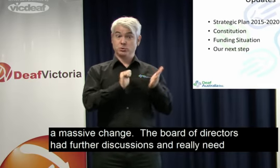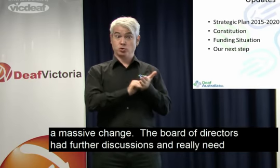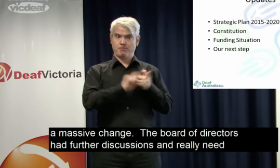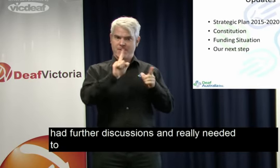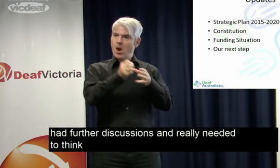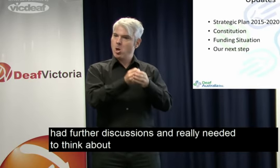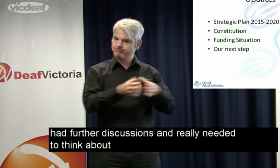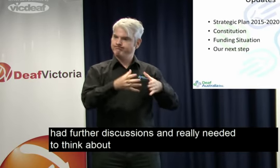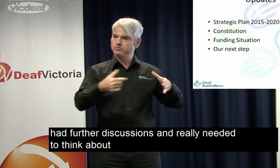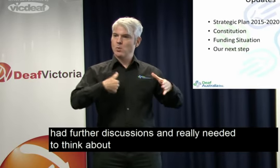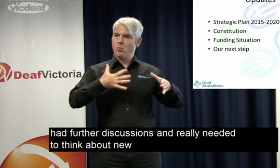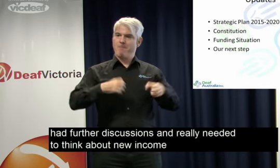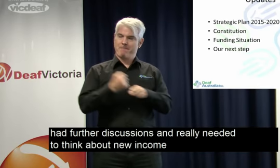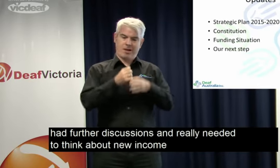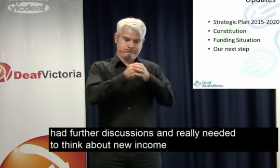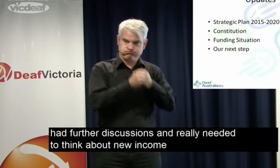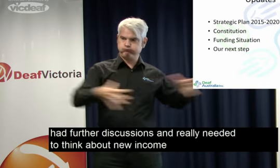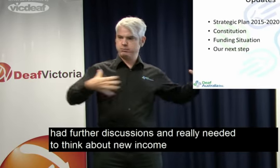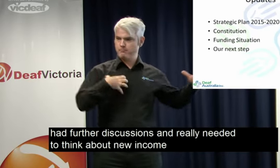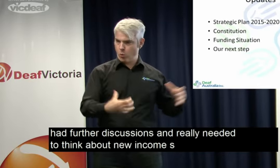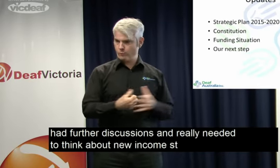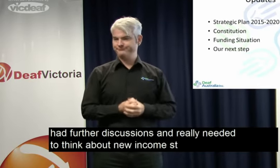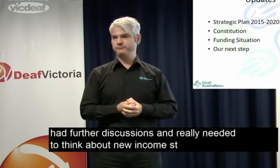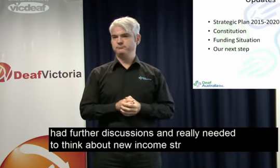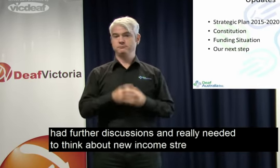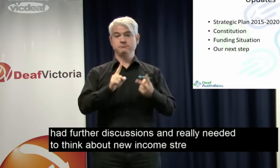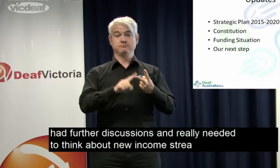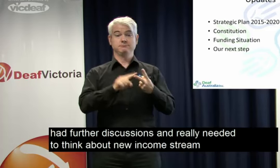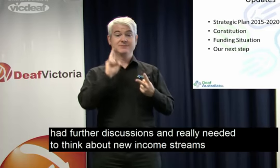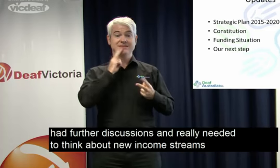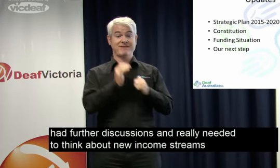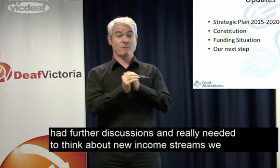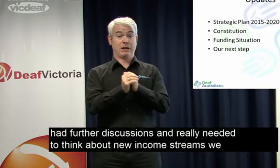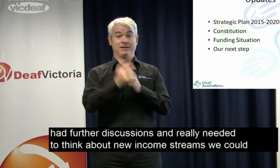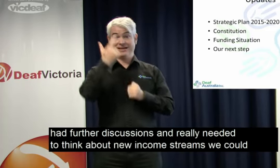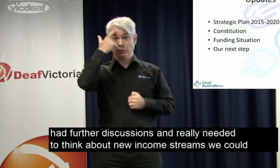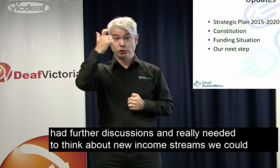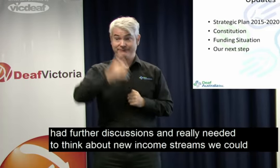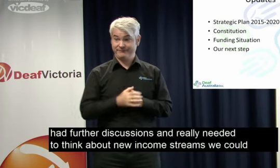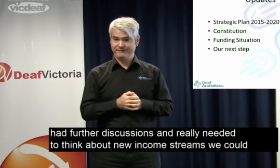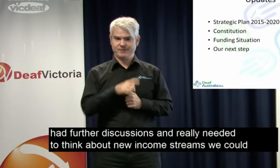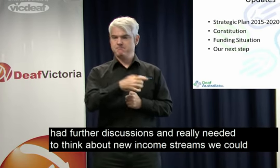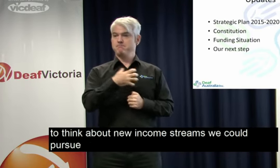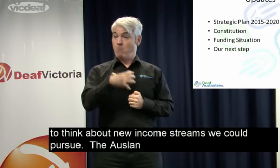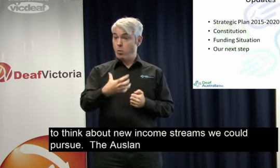pursue. The Auslan workshops were increasing and we're wanting to increase further. Deaf-friendly